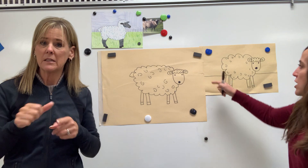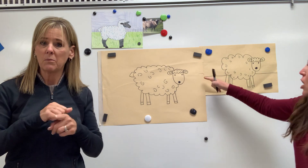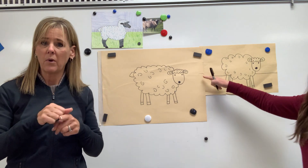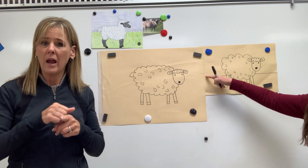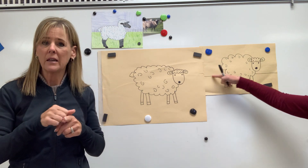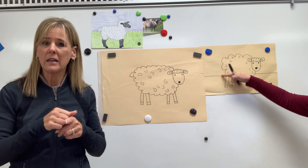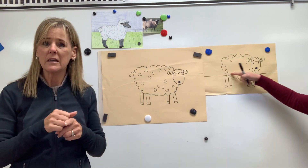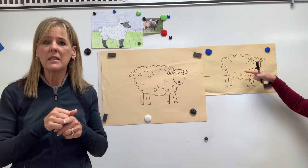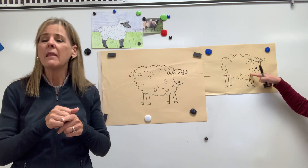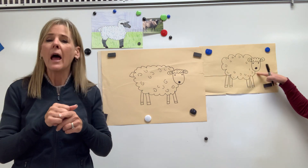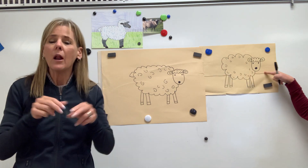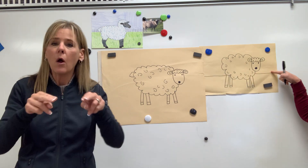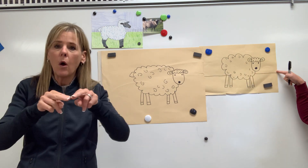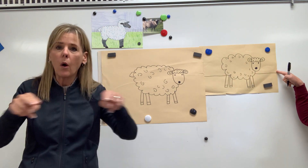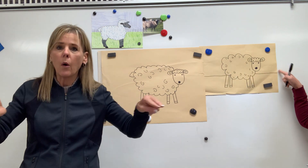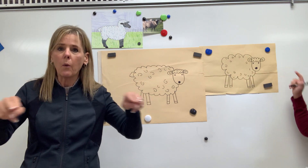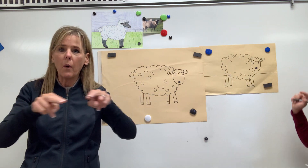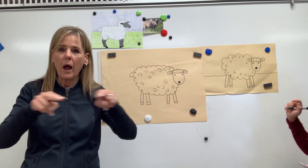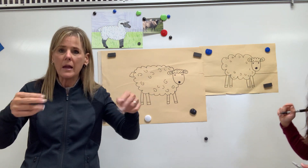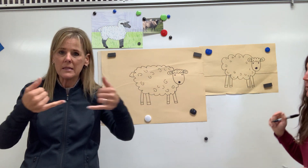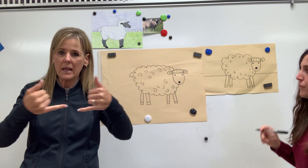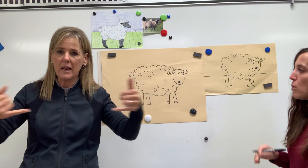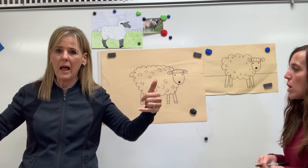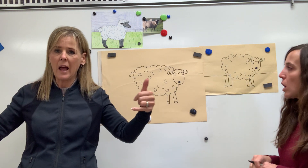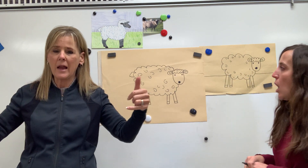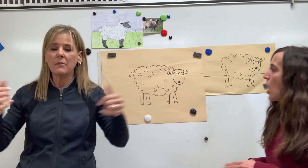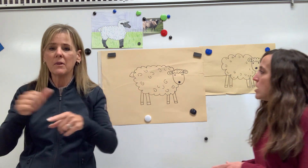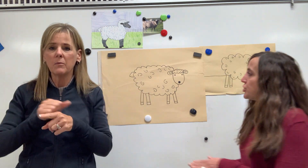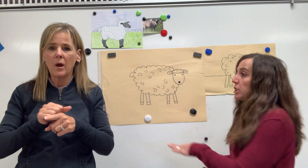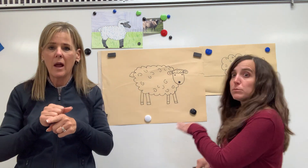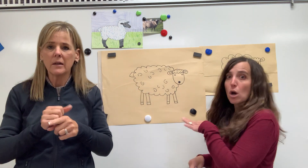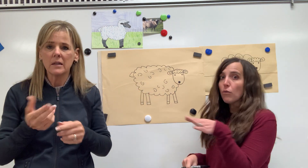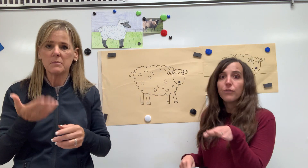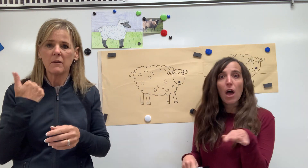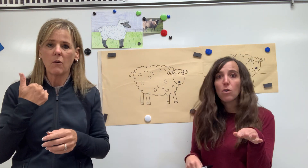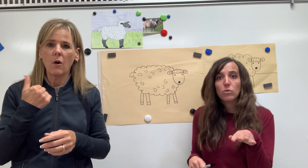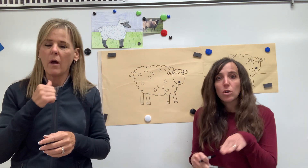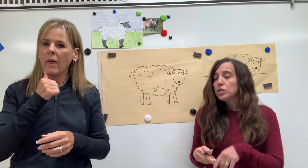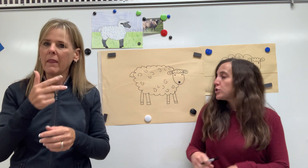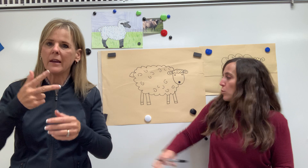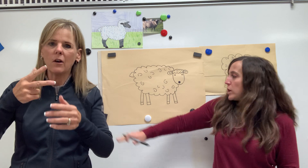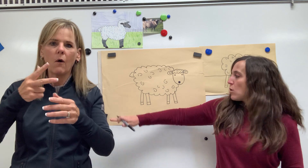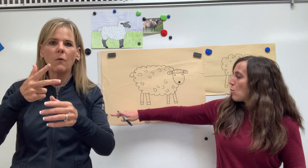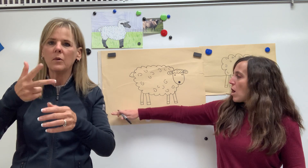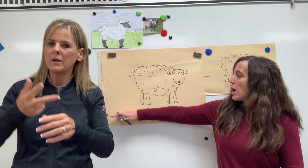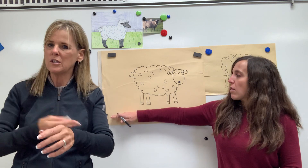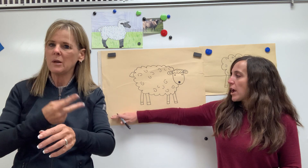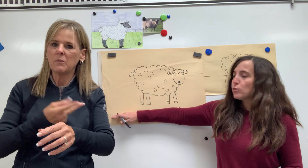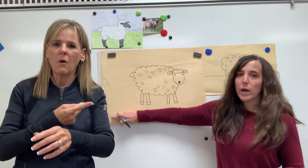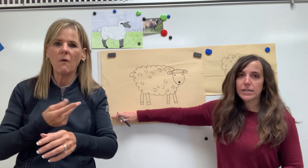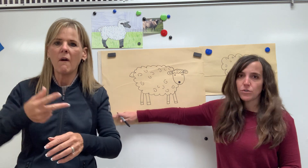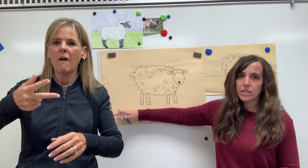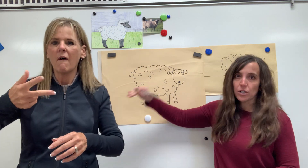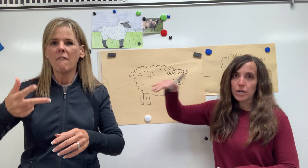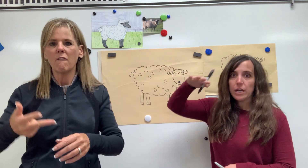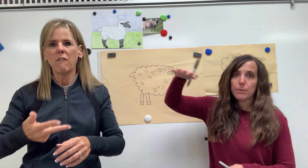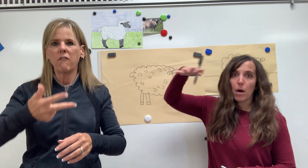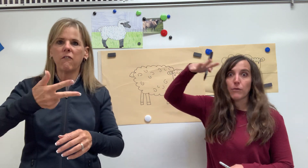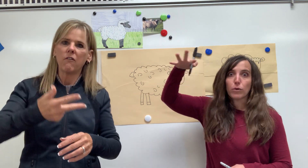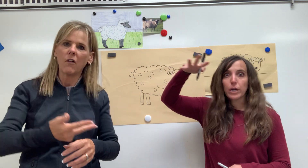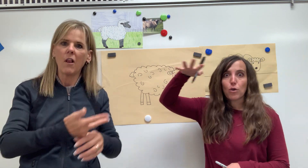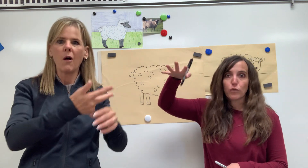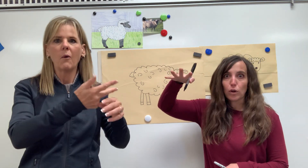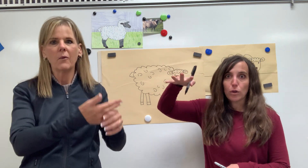practice that horizon line, which we've practiced before. Sheep don't float, so we don't want a line way down here and